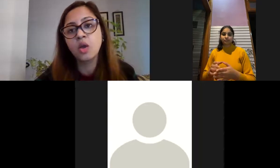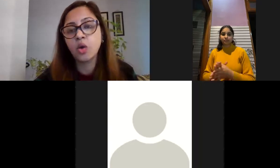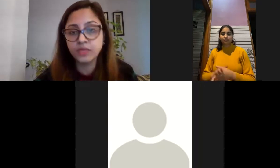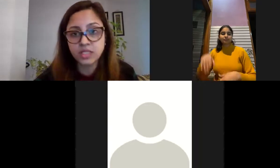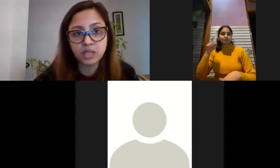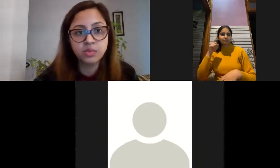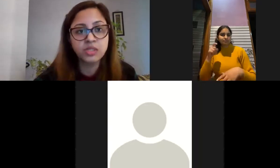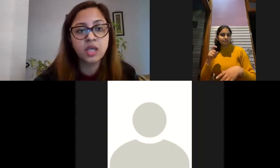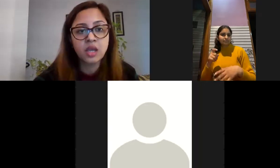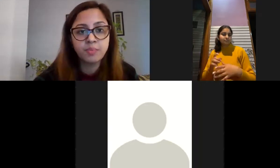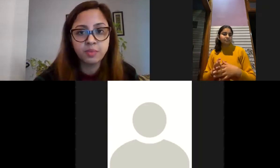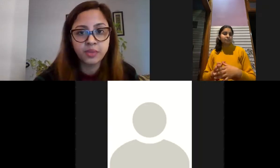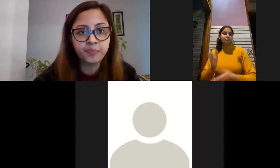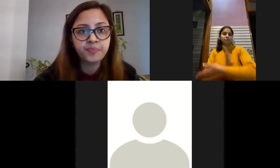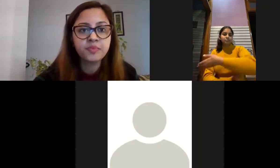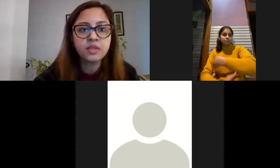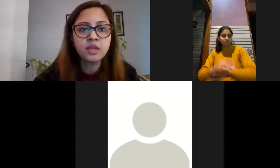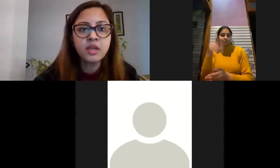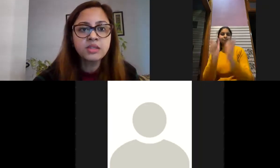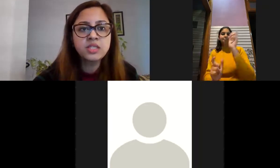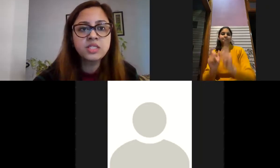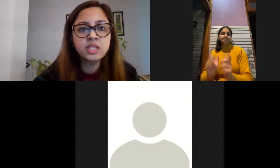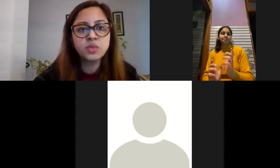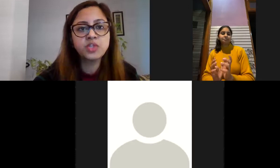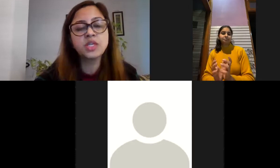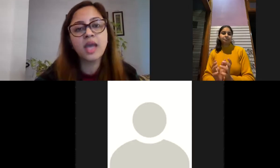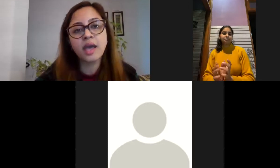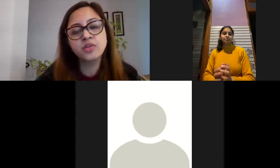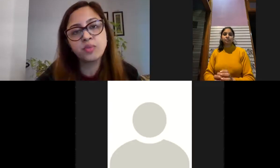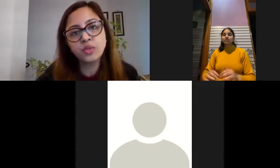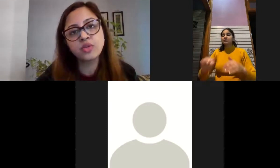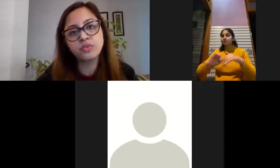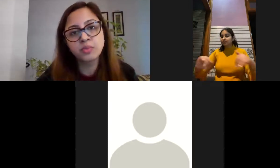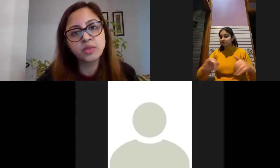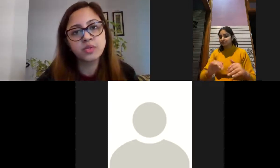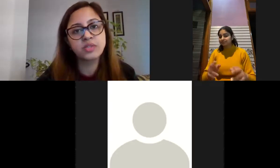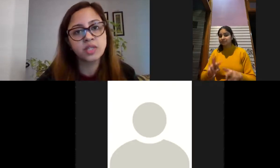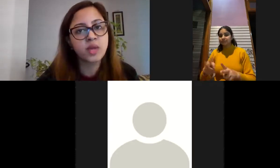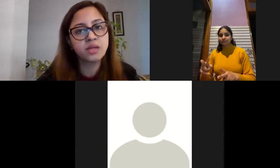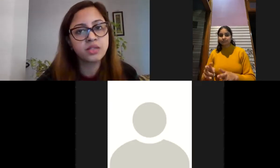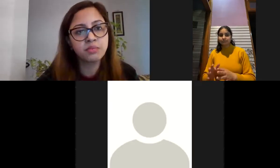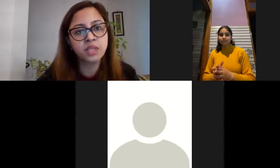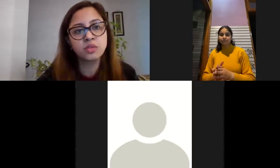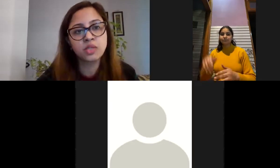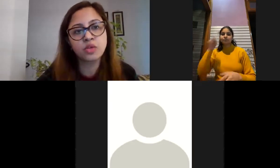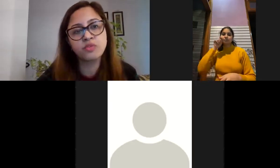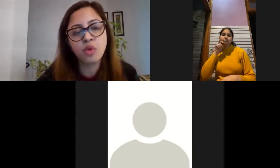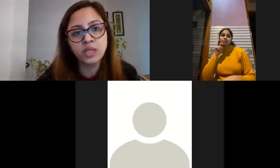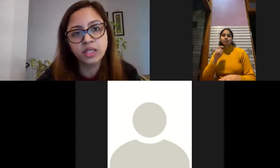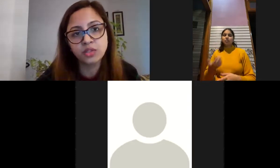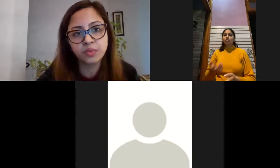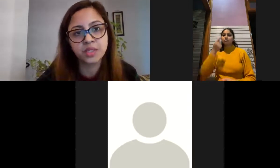sexuality of disabled people. The distinguishing attributes of womanhood, sexuality, and motherhood are